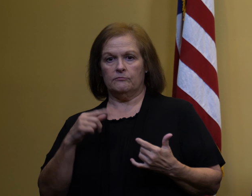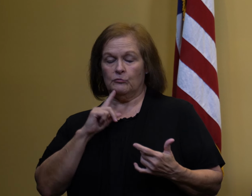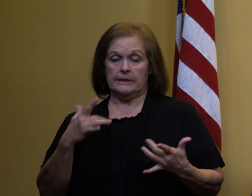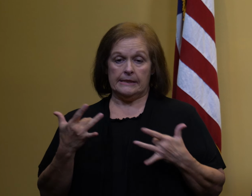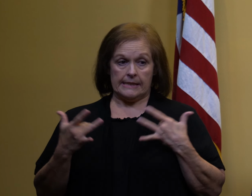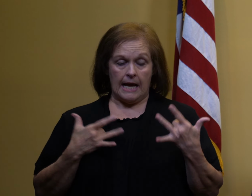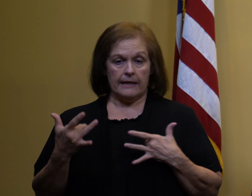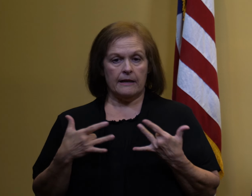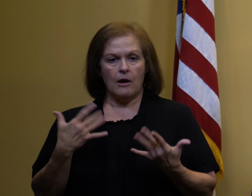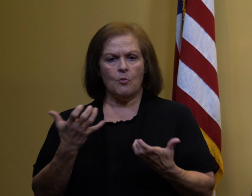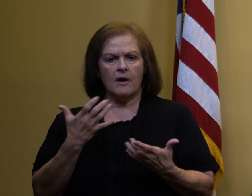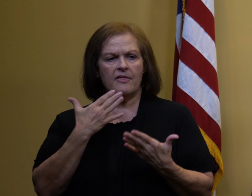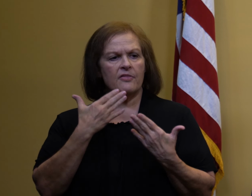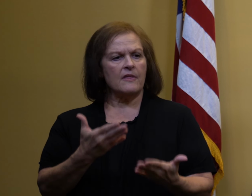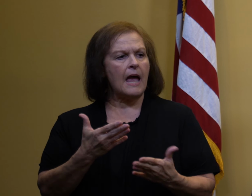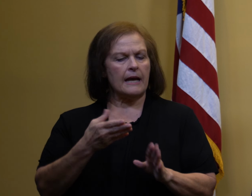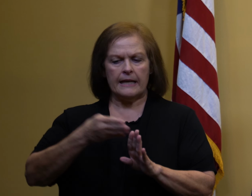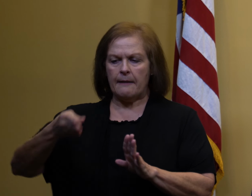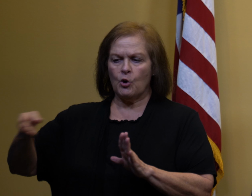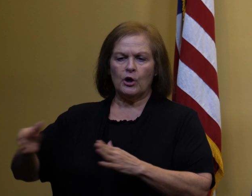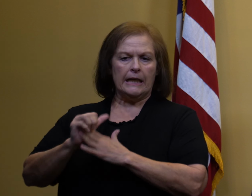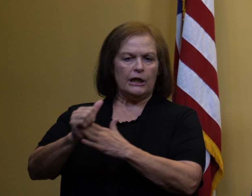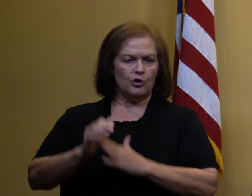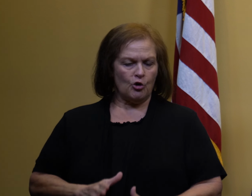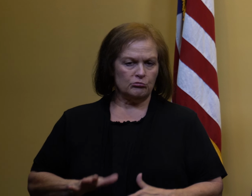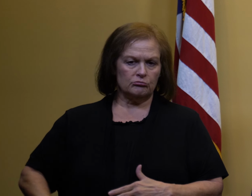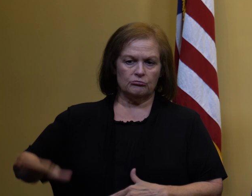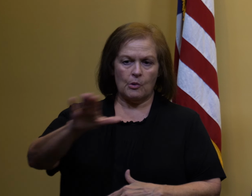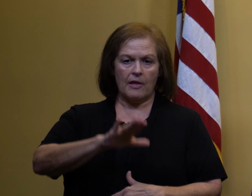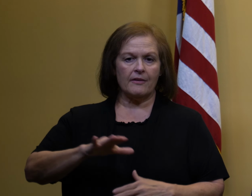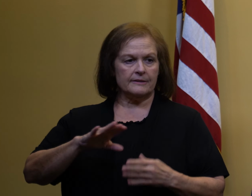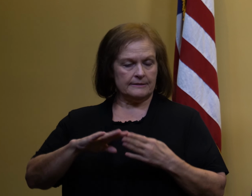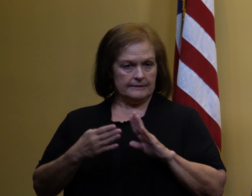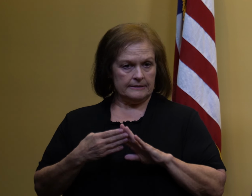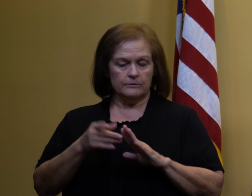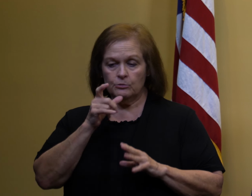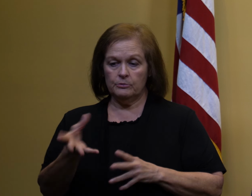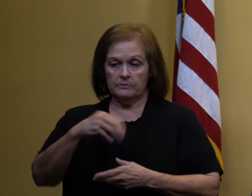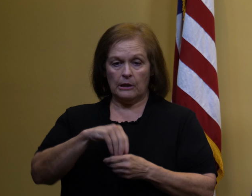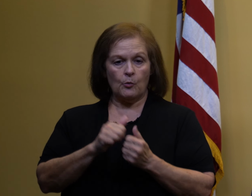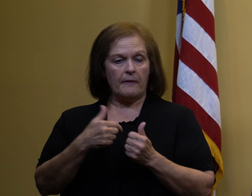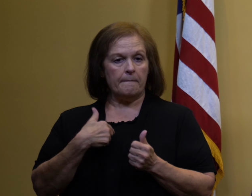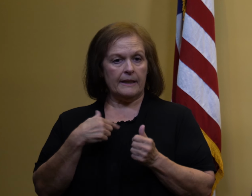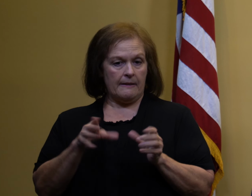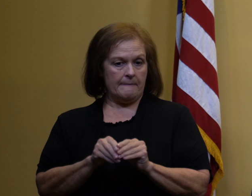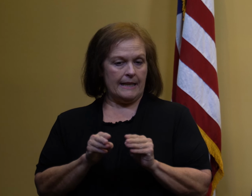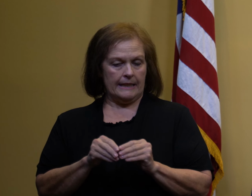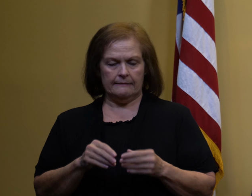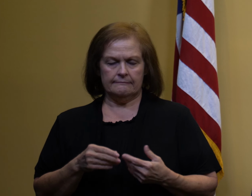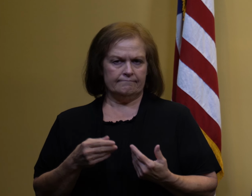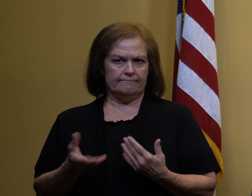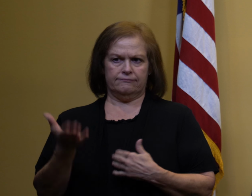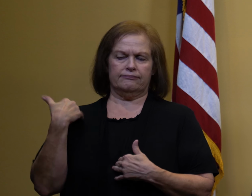again, and I want to thank neighborhood leaders across this city who engaged with me in a meeting many